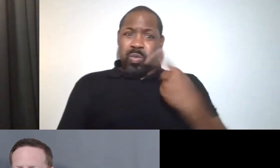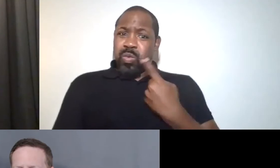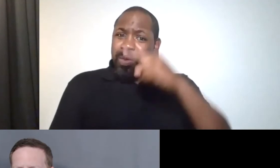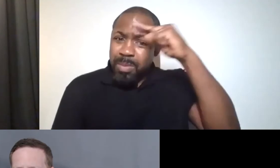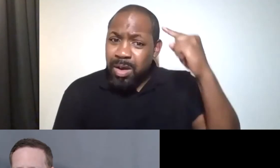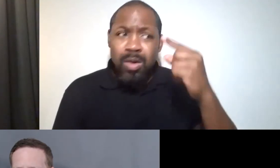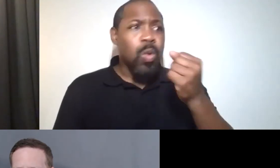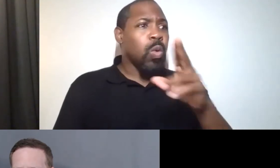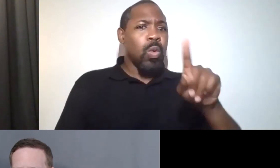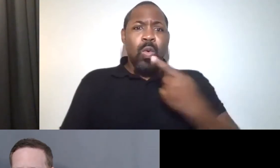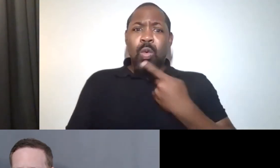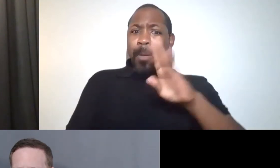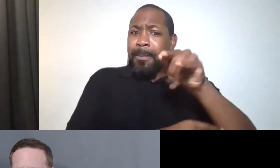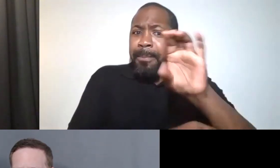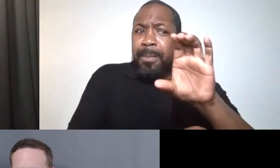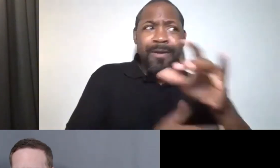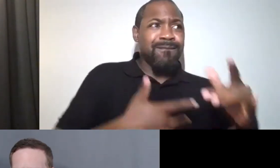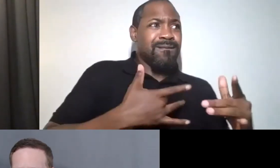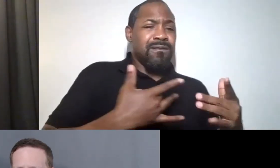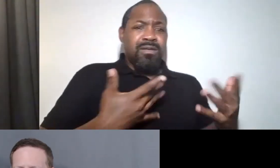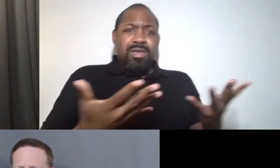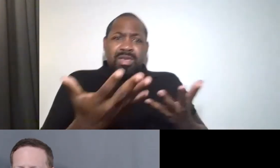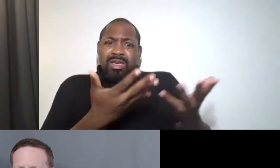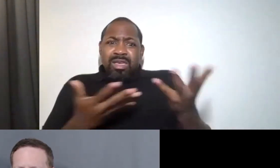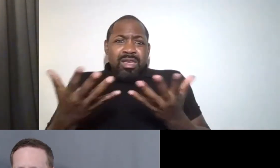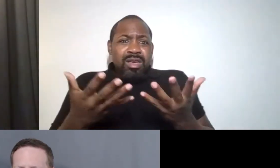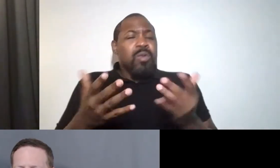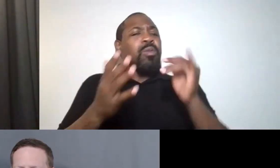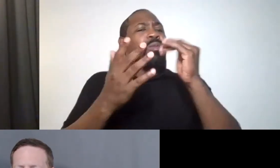a committee or a commission if they're the only Black person or the only